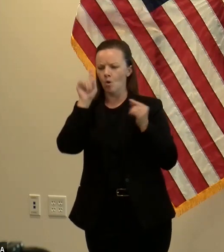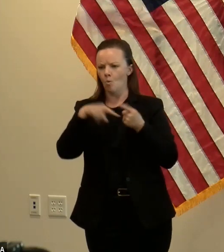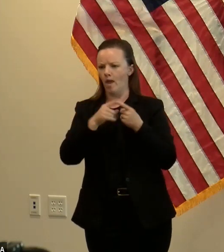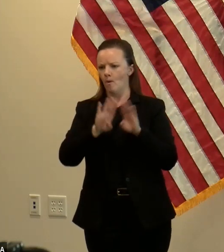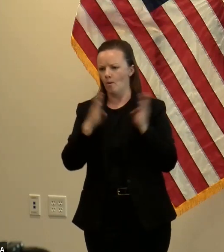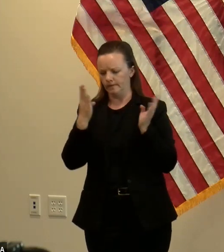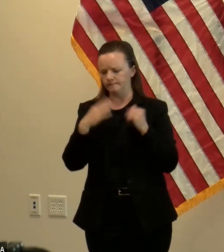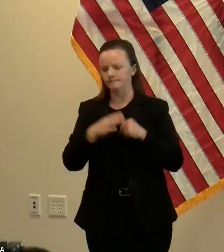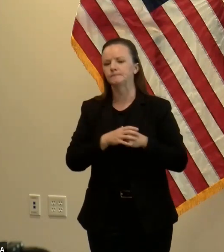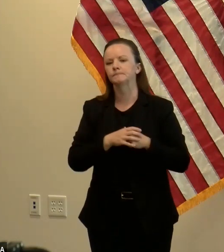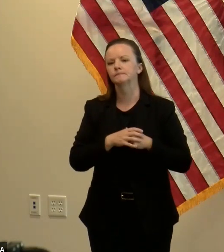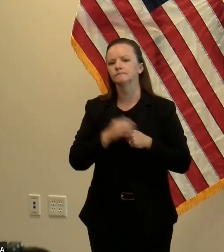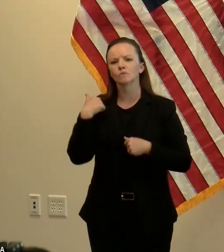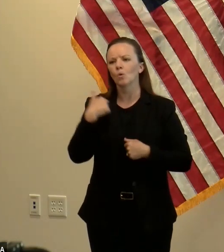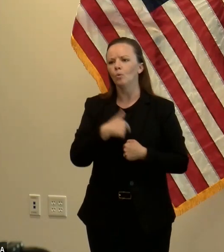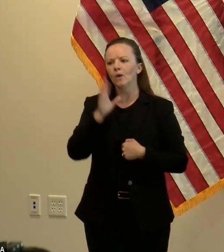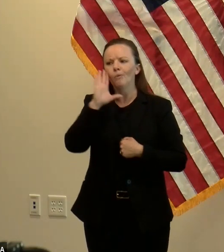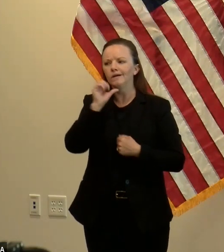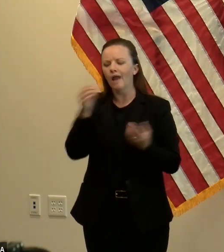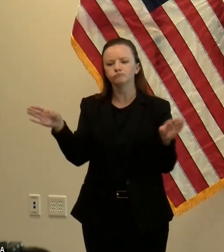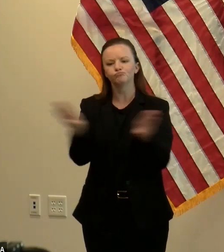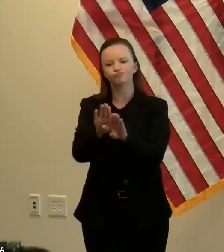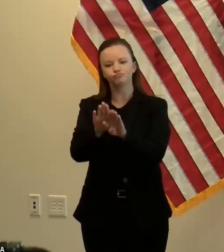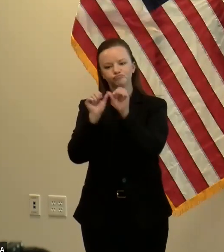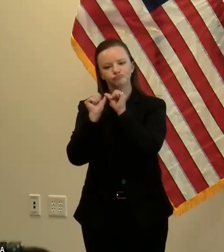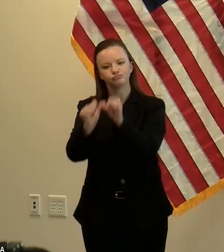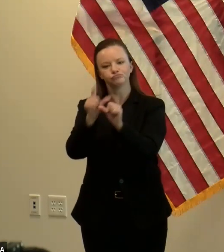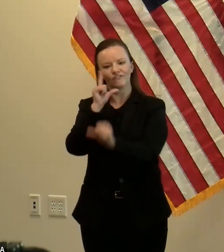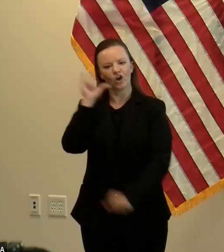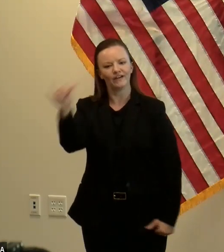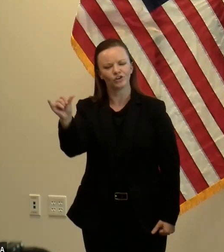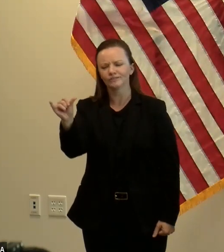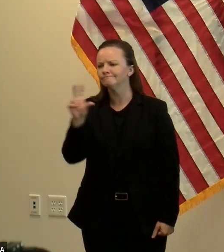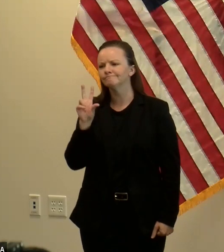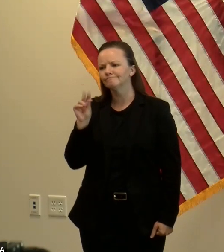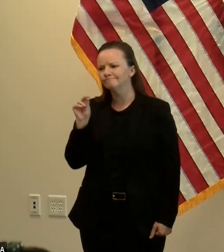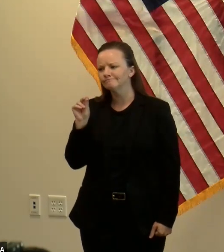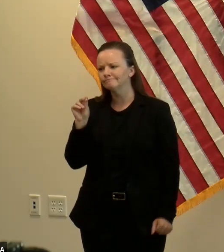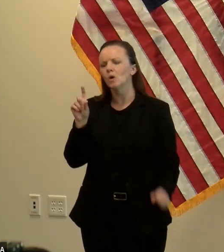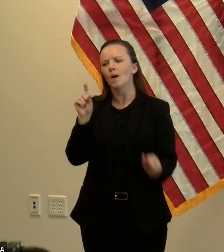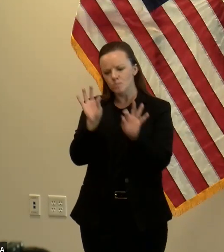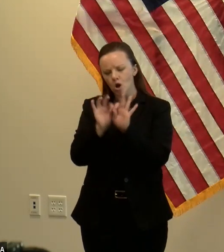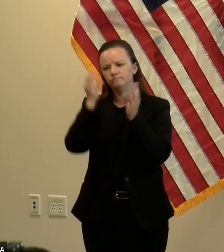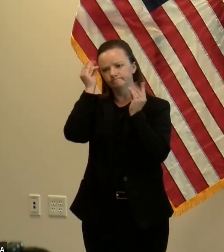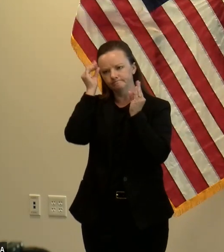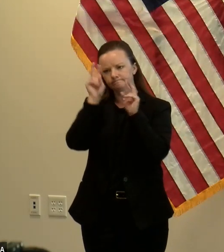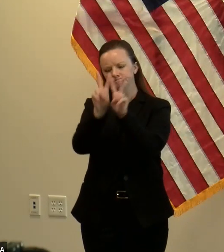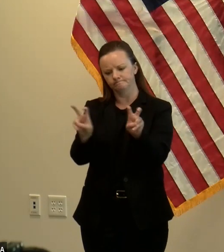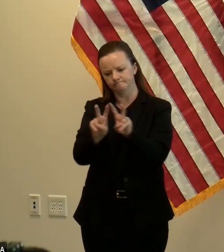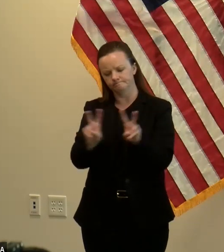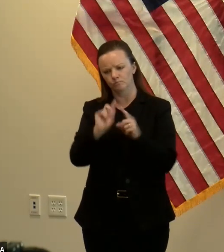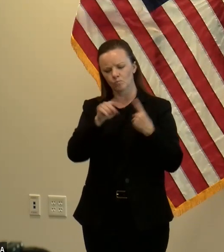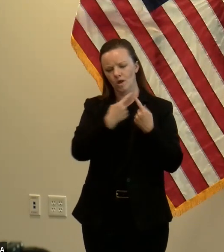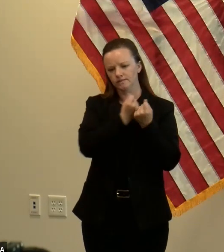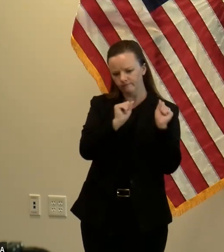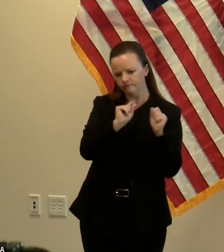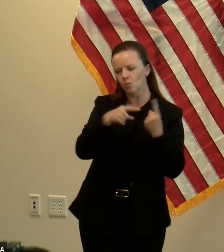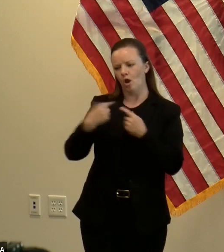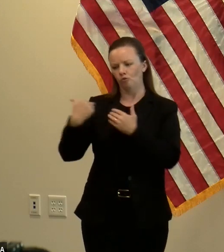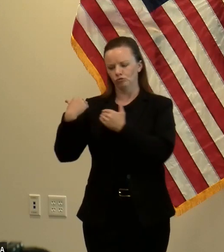continue like this forever. So the idea of finding when it is safe and responsible to do it and to